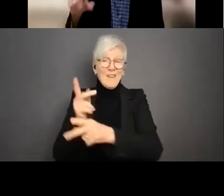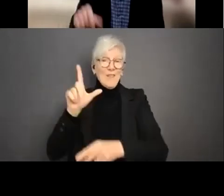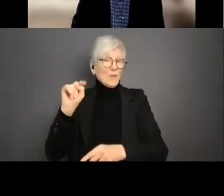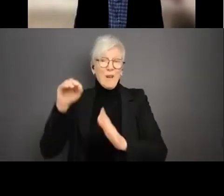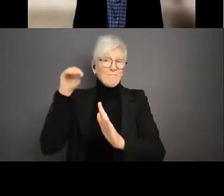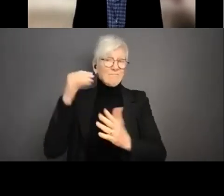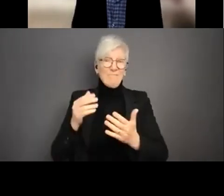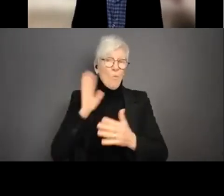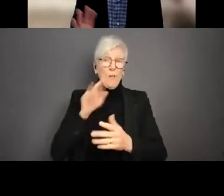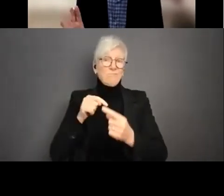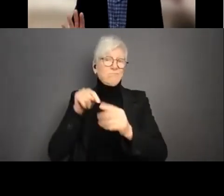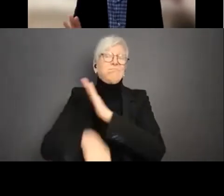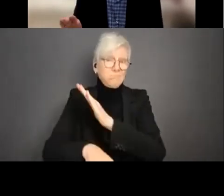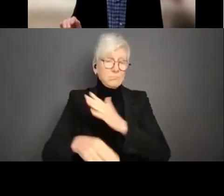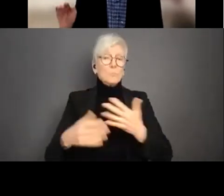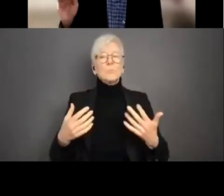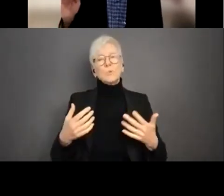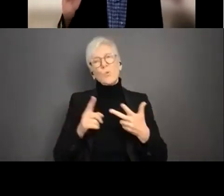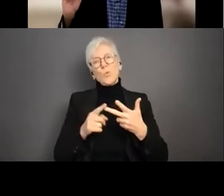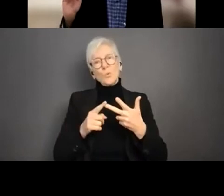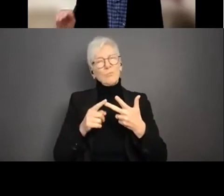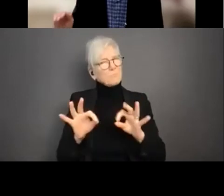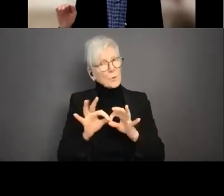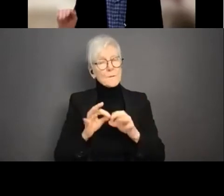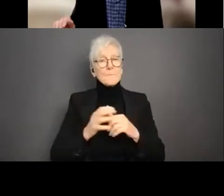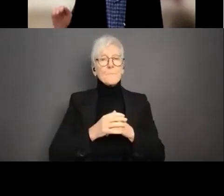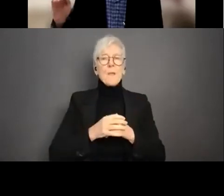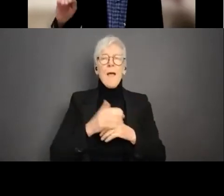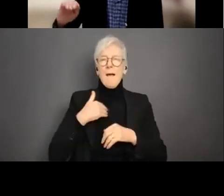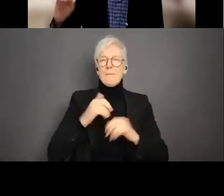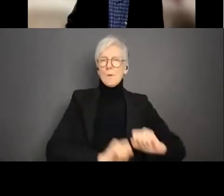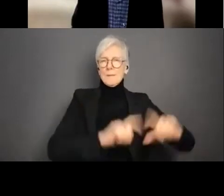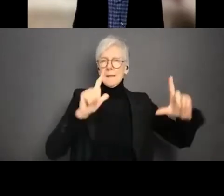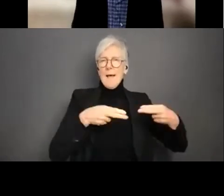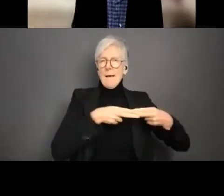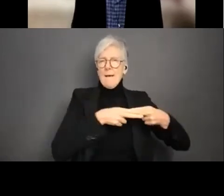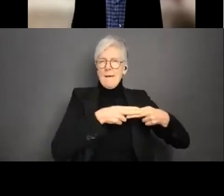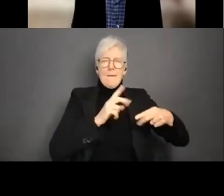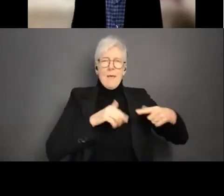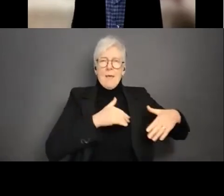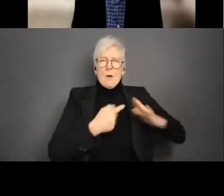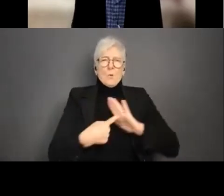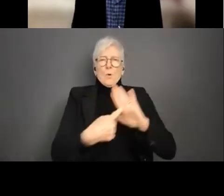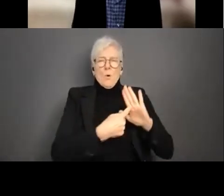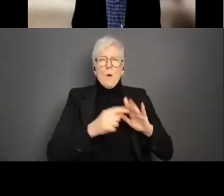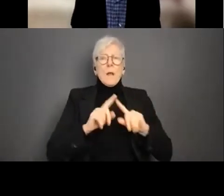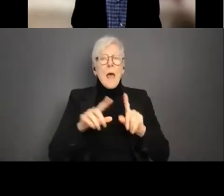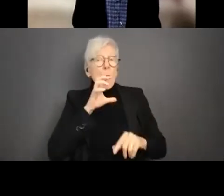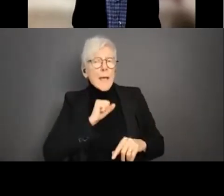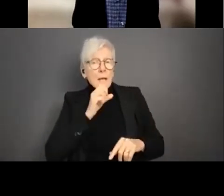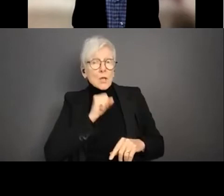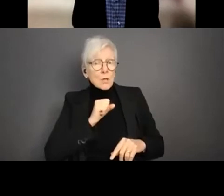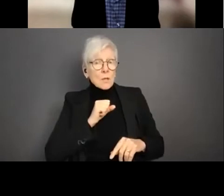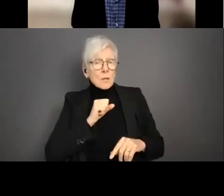was going to put up a slide earlier, but I didn't. That aging is not in the top 10 issues in Canada. That's according